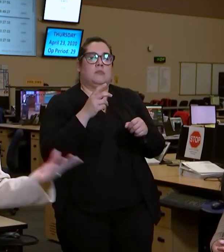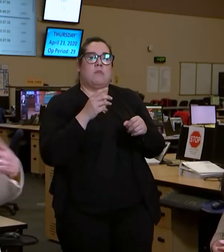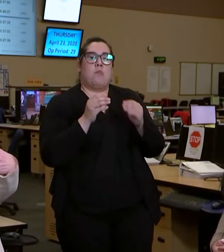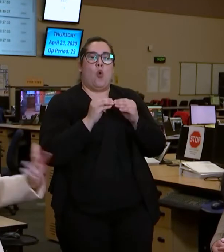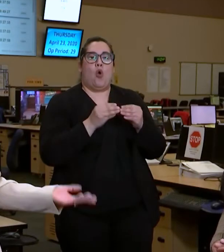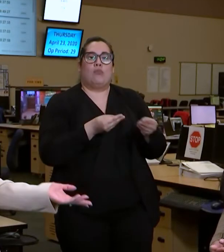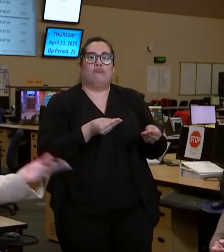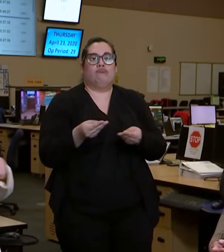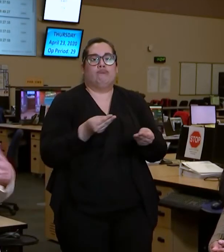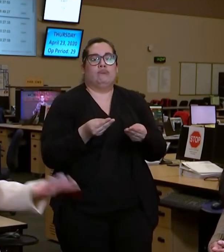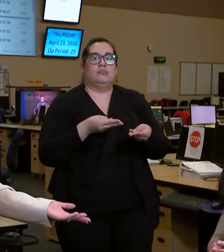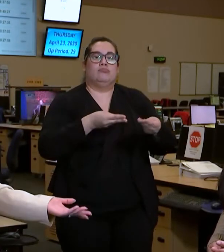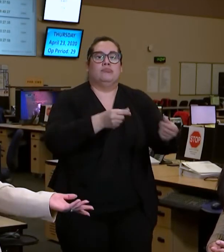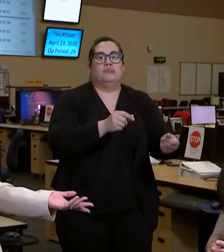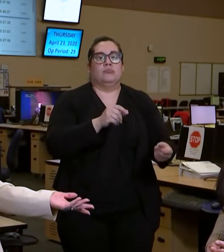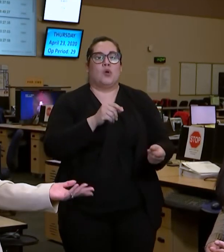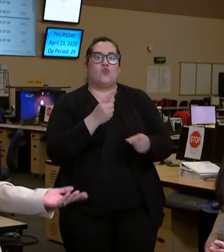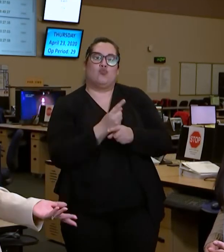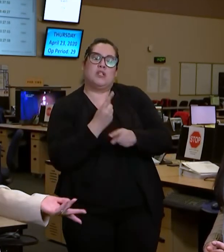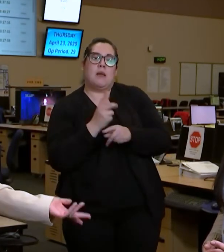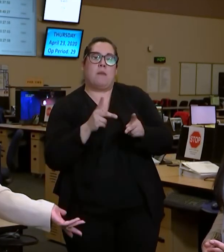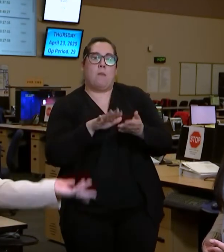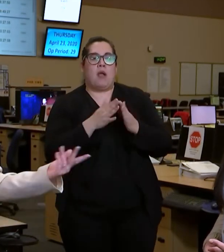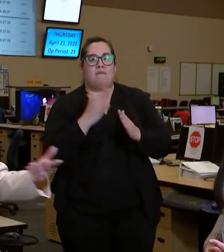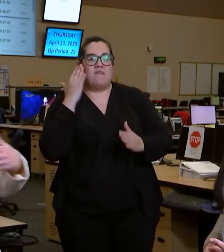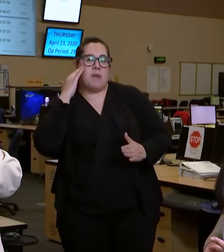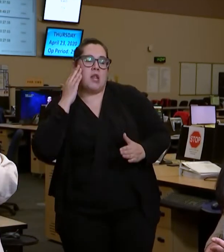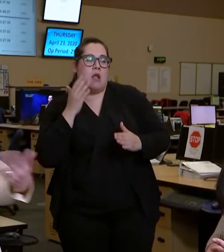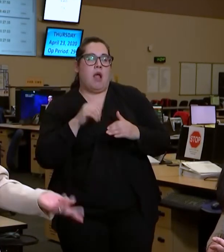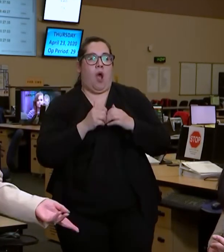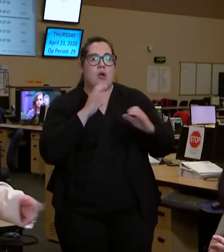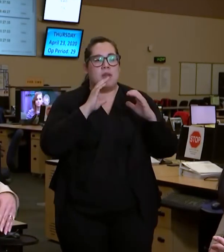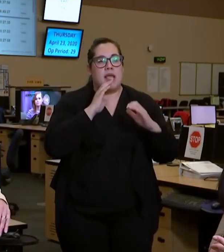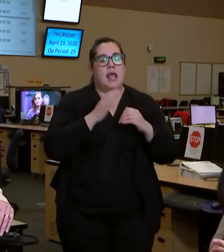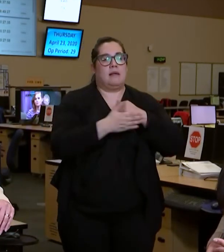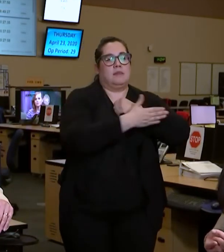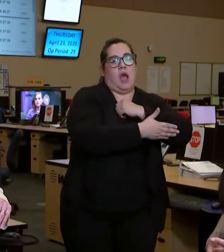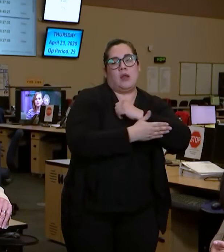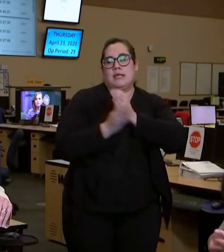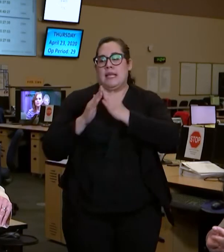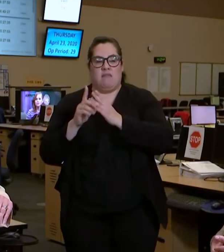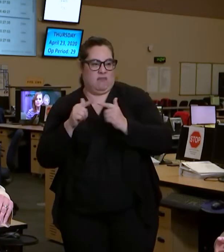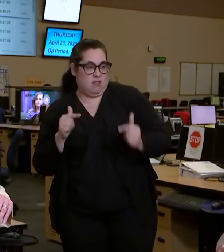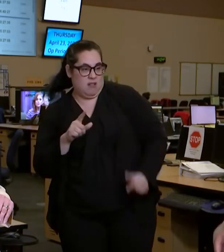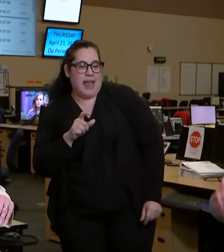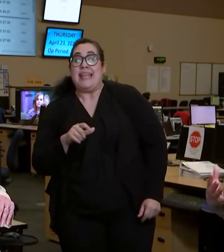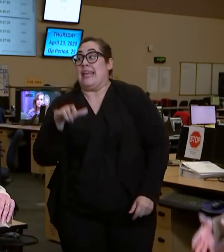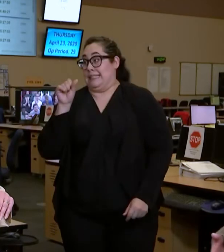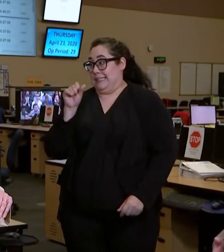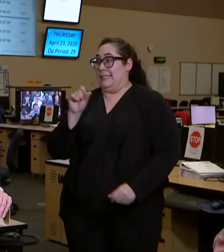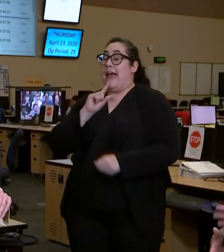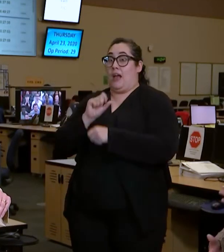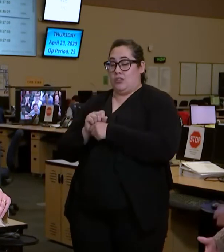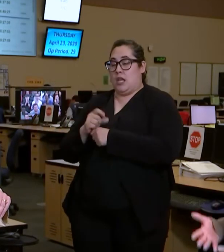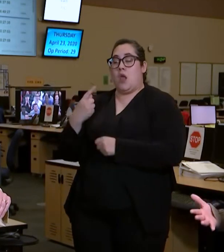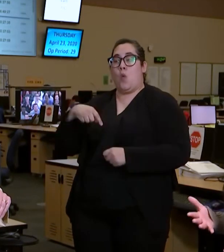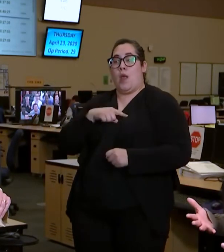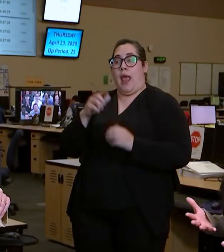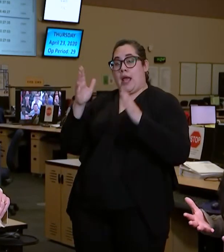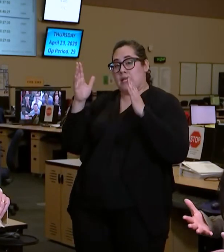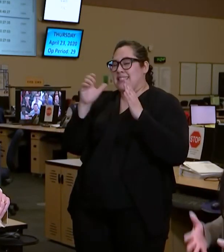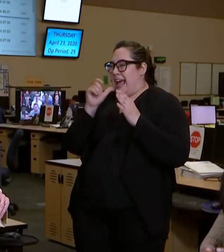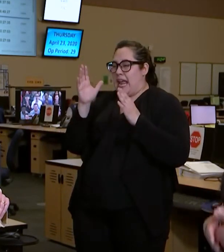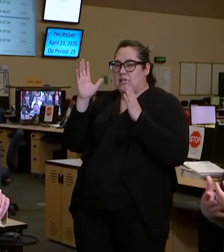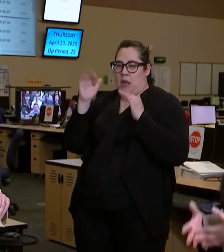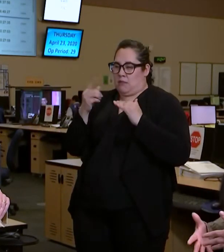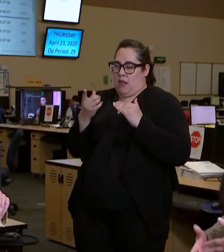order to be able to communicate across departments and communicate from city to county, et cetera? Yes, actually, we didn't expect something